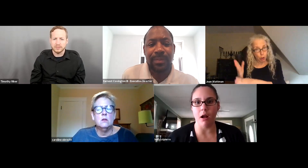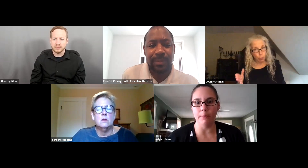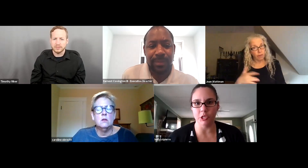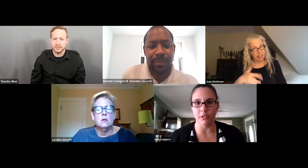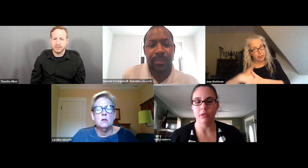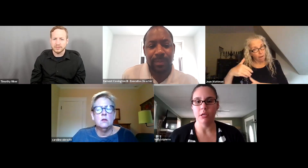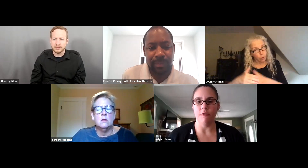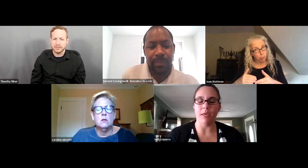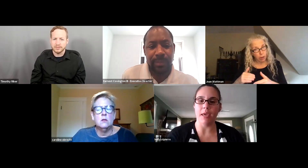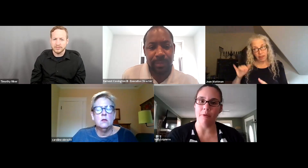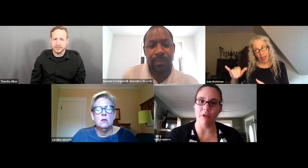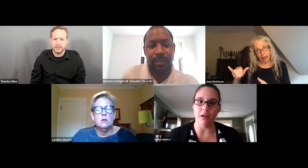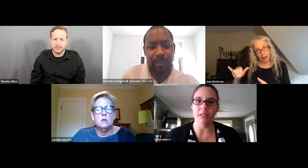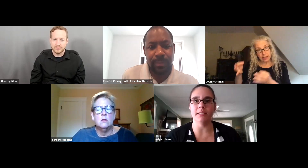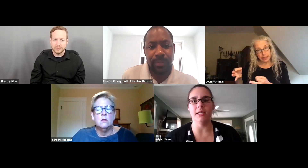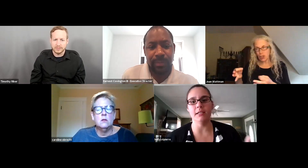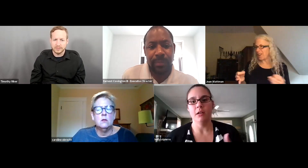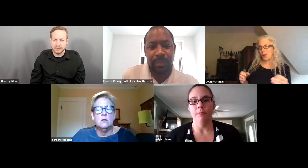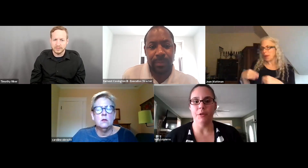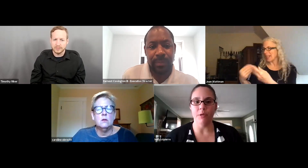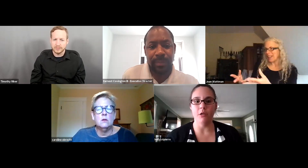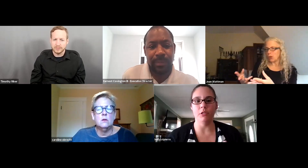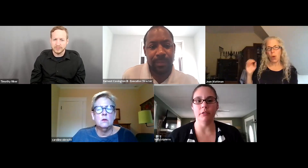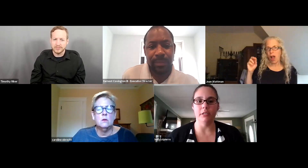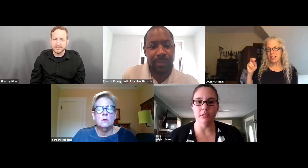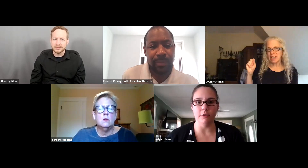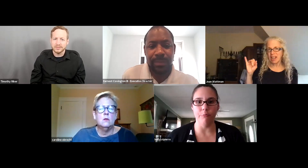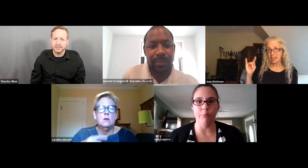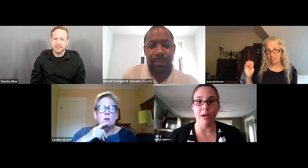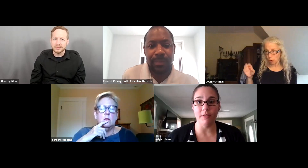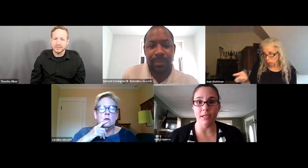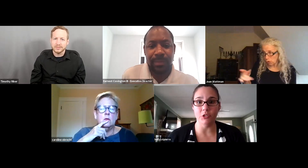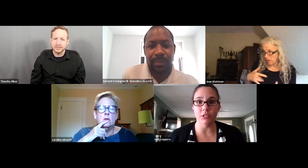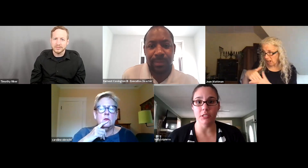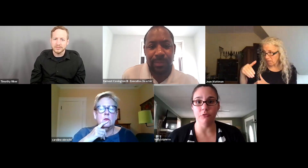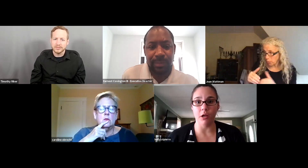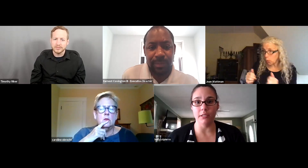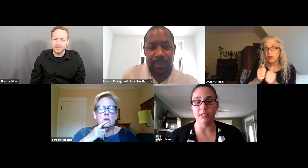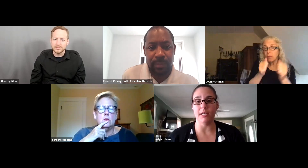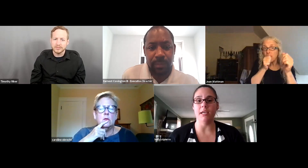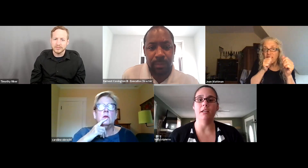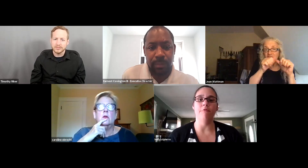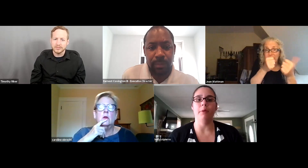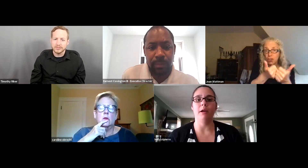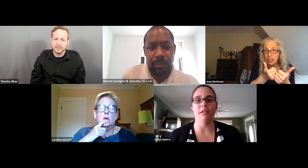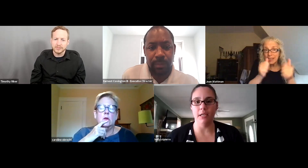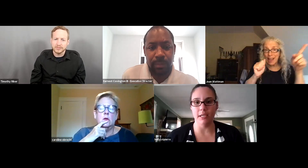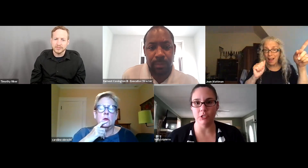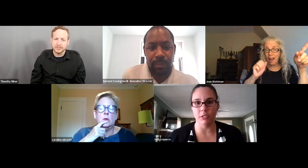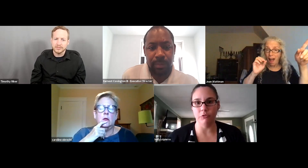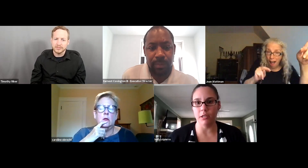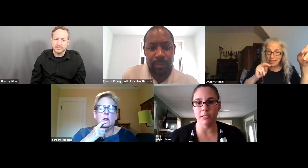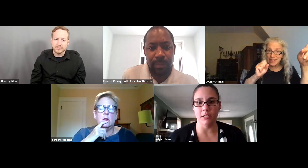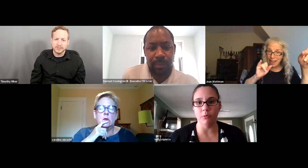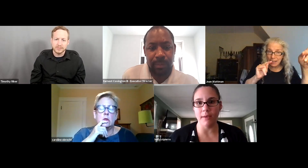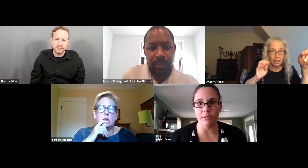that option. If we can't provide on-site, then we go to the list of private agencies for on-site, and if private